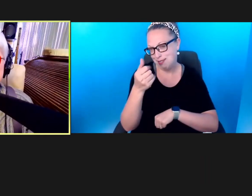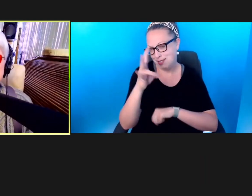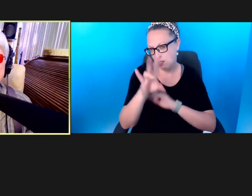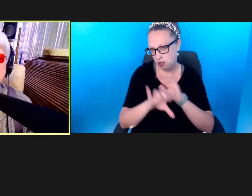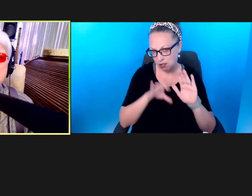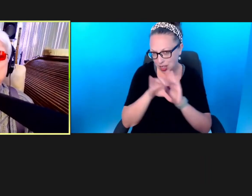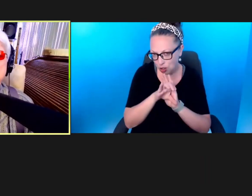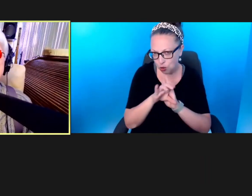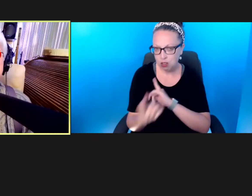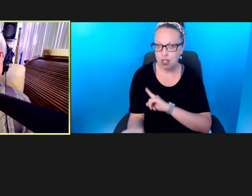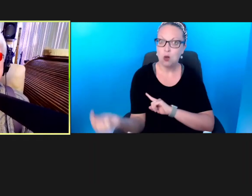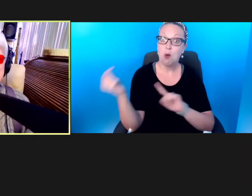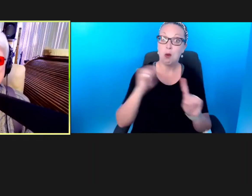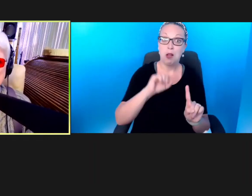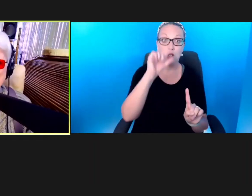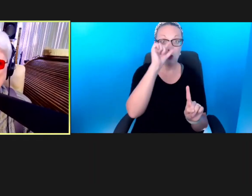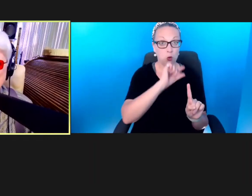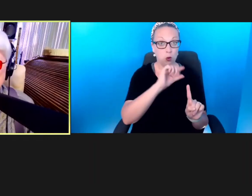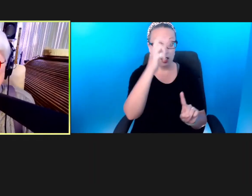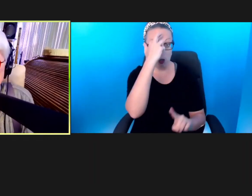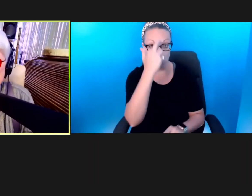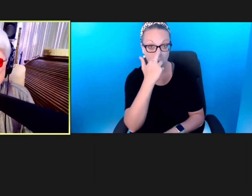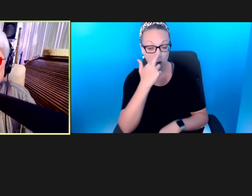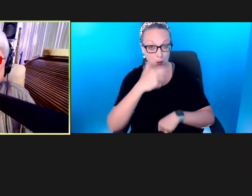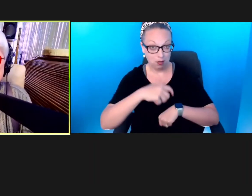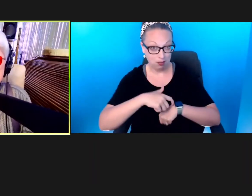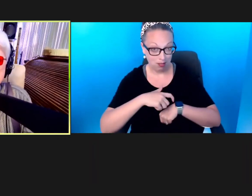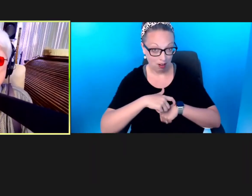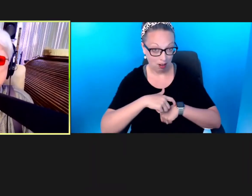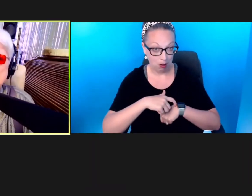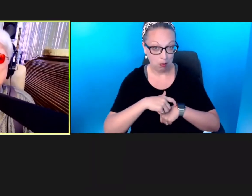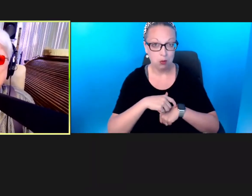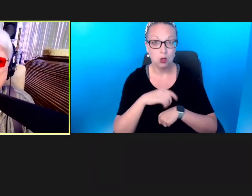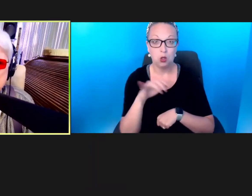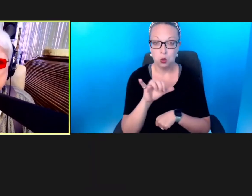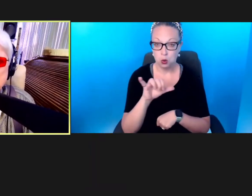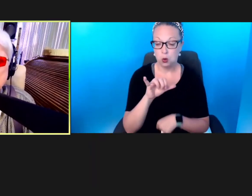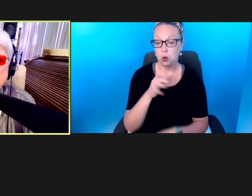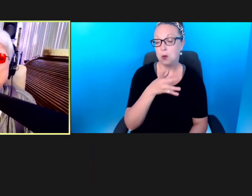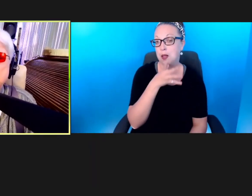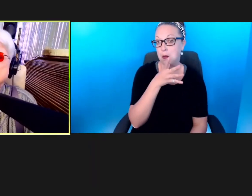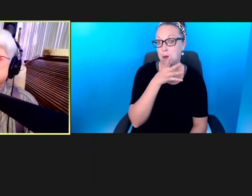going back to Greek and Roman times when the Mother Goddess was celebrated.